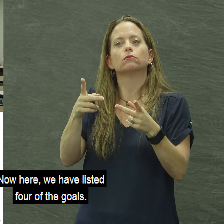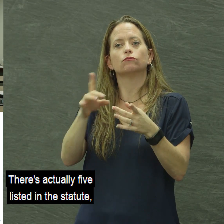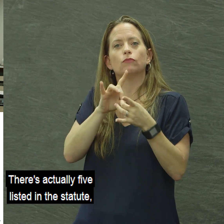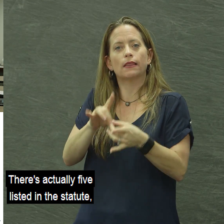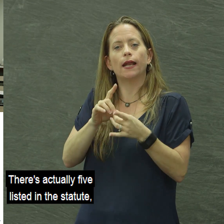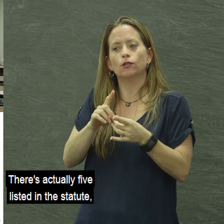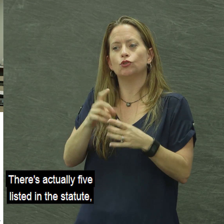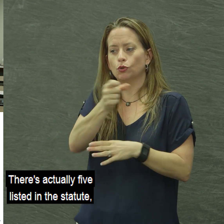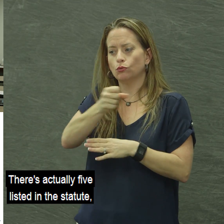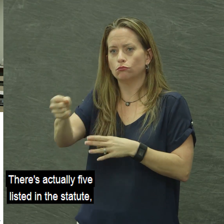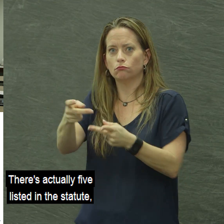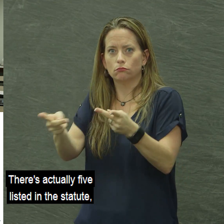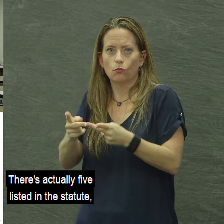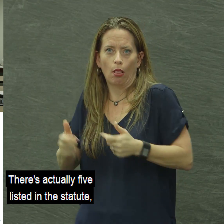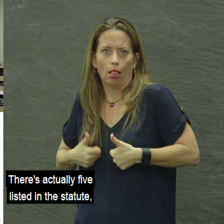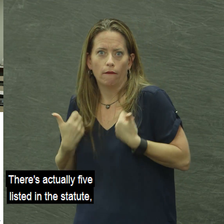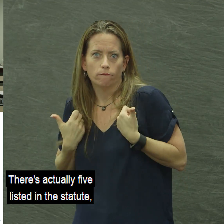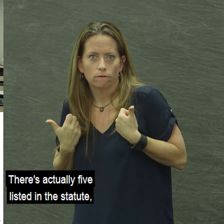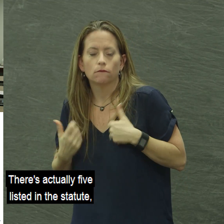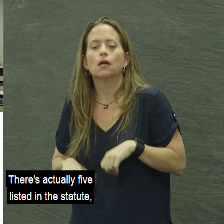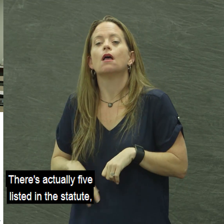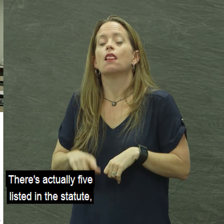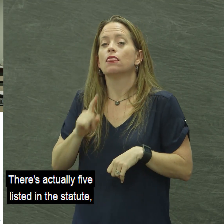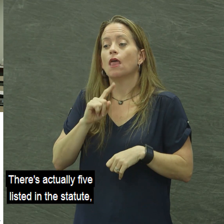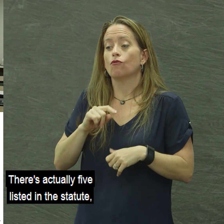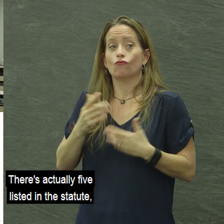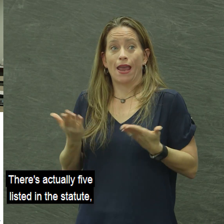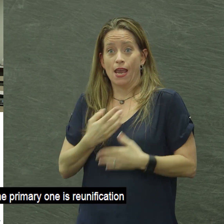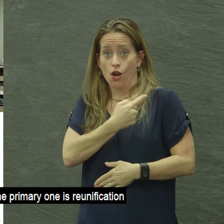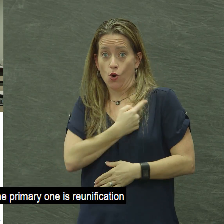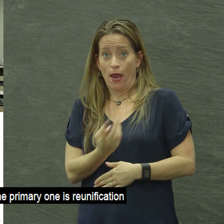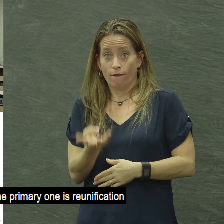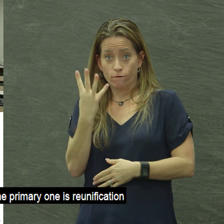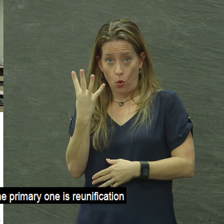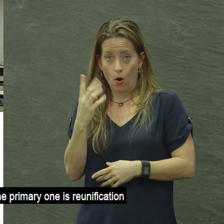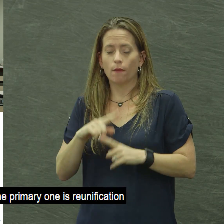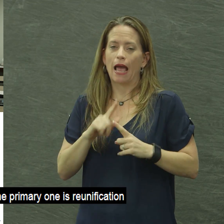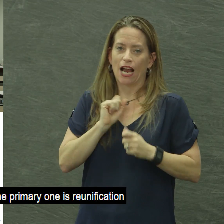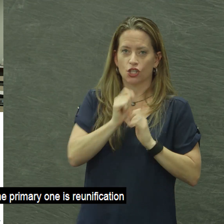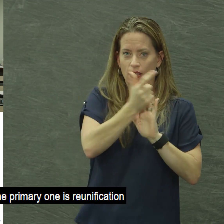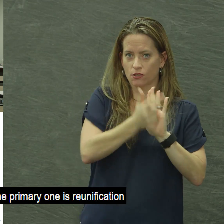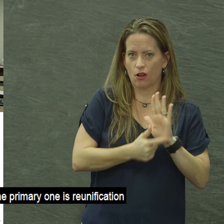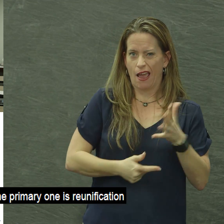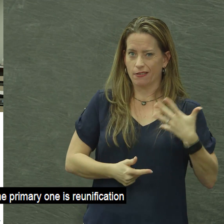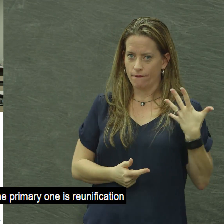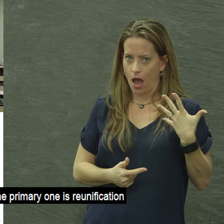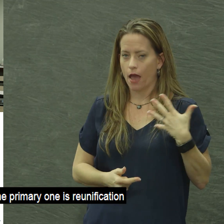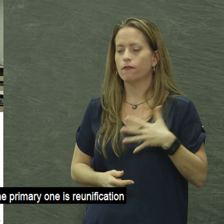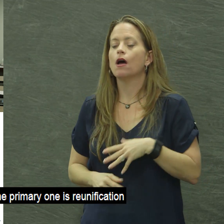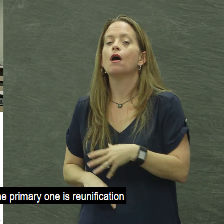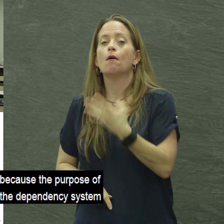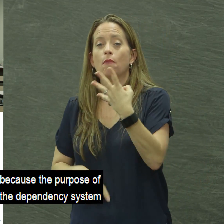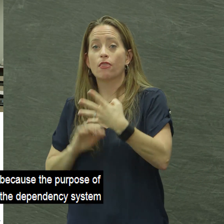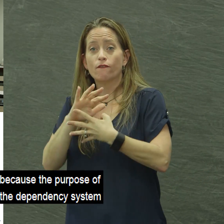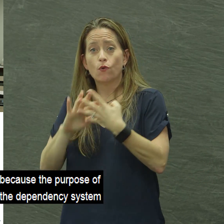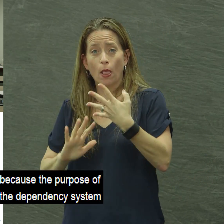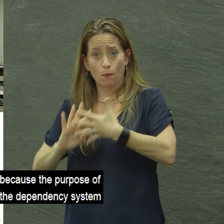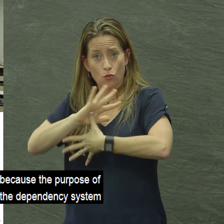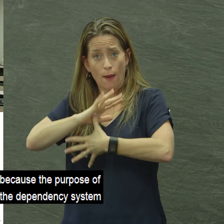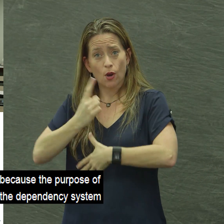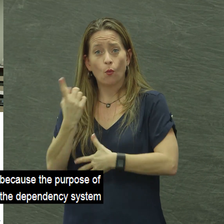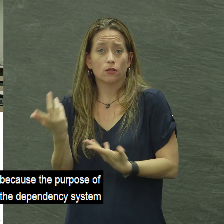of the goals. There's actually 5 listed in the statute, but the primary one is reunification,